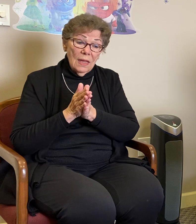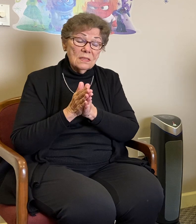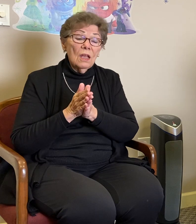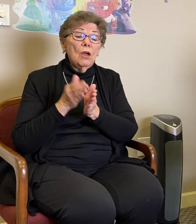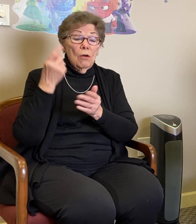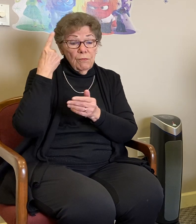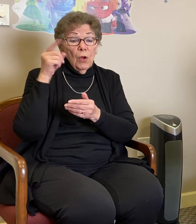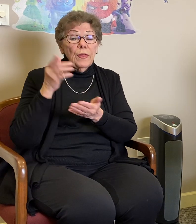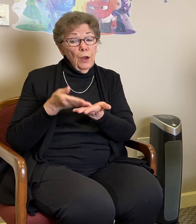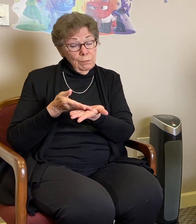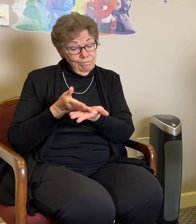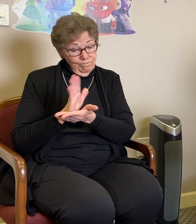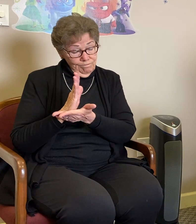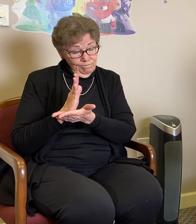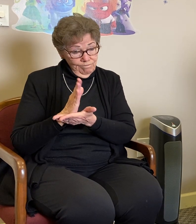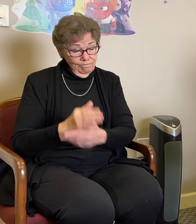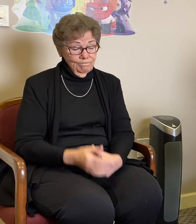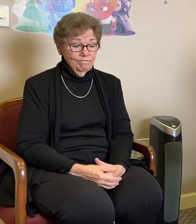consent.